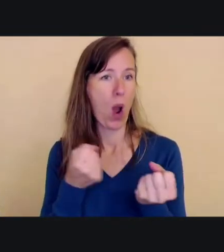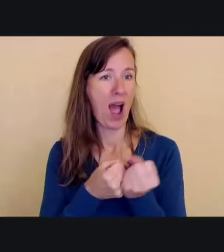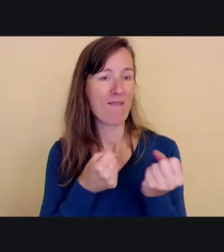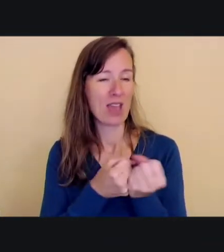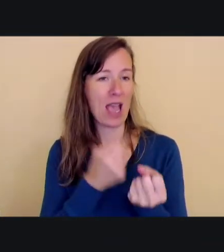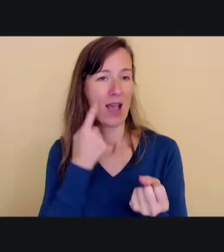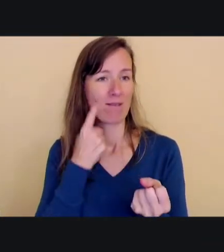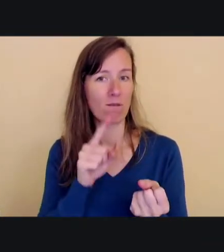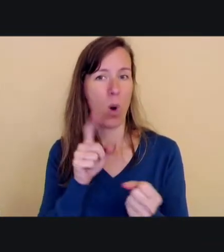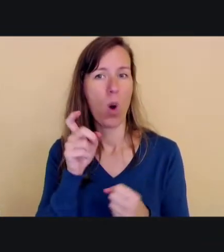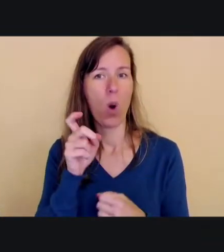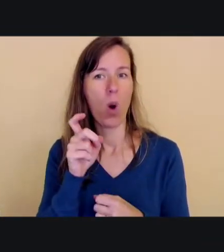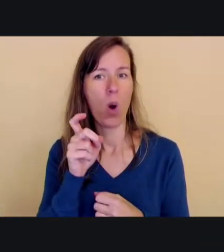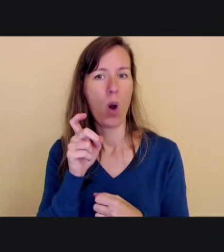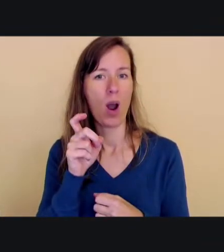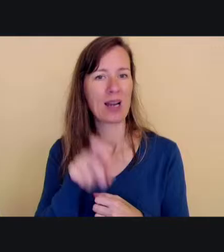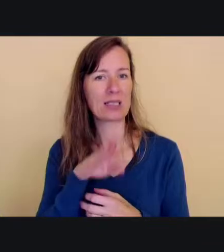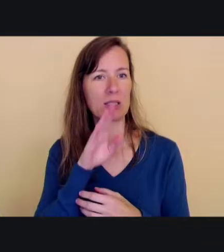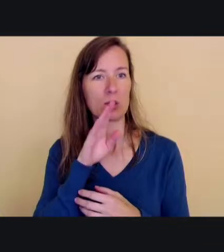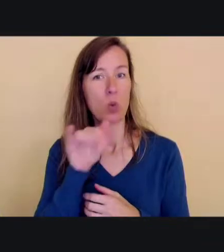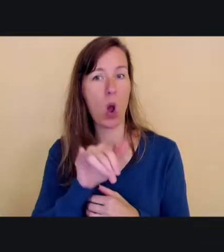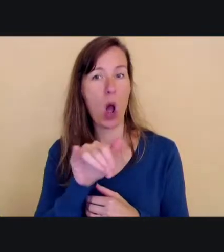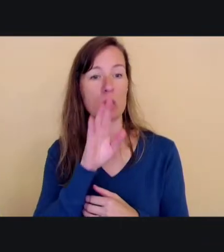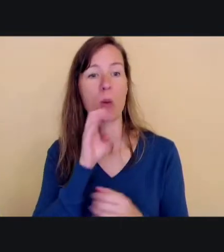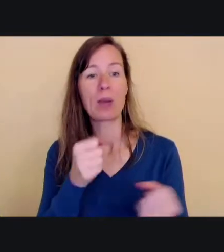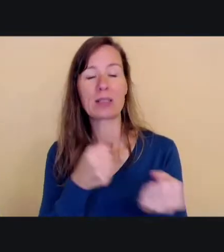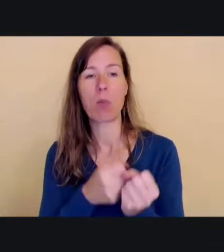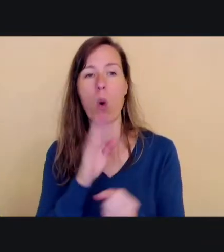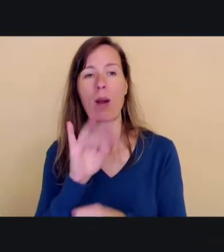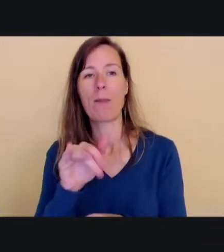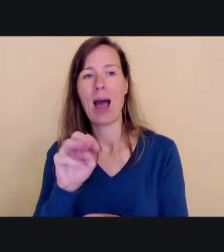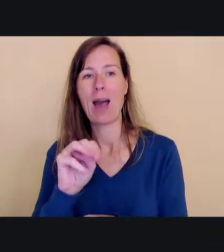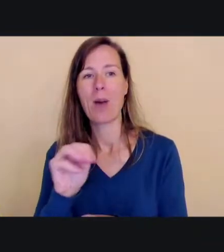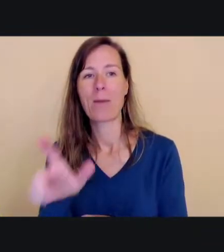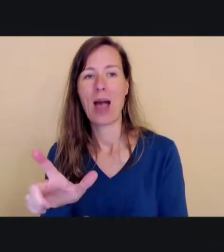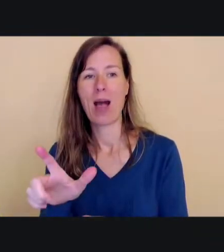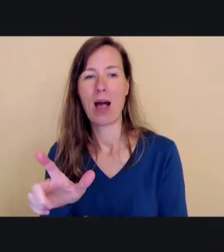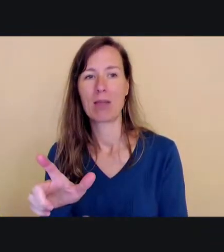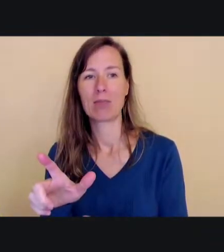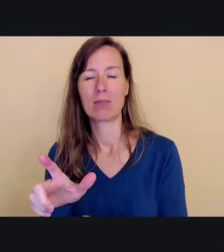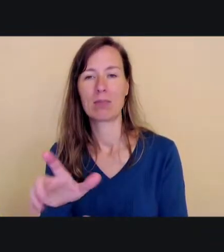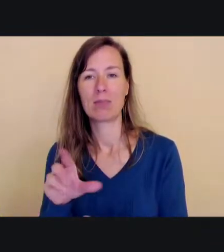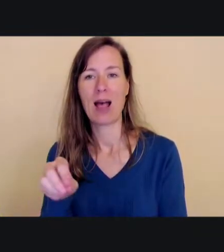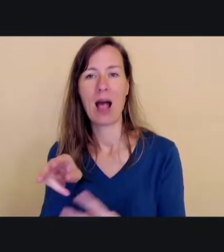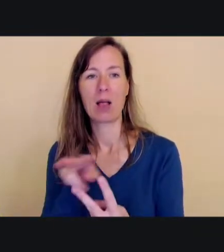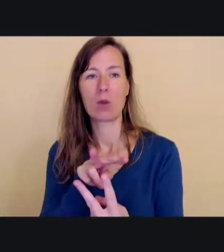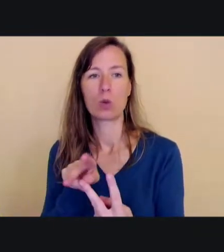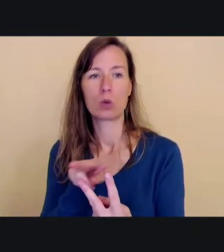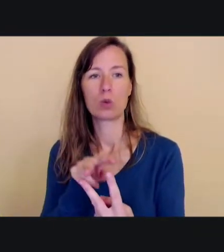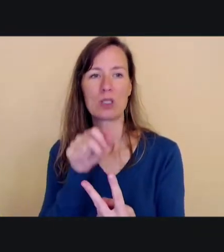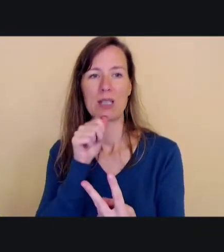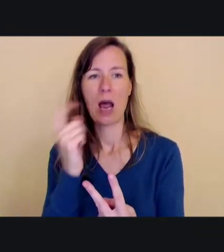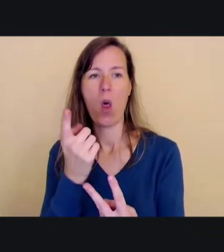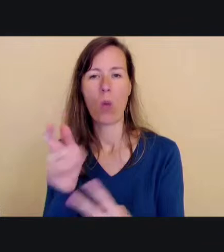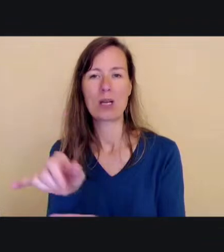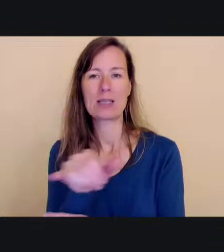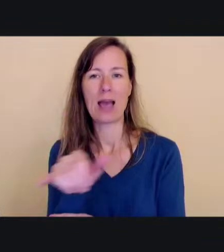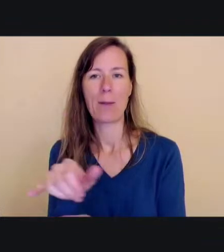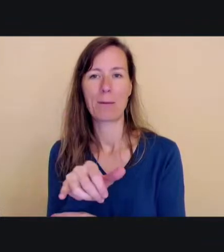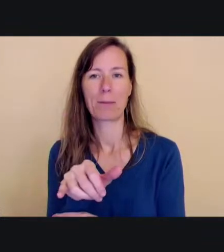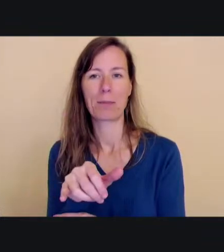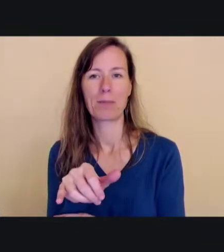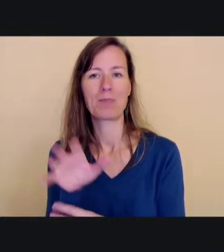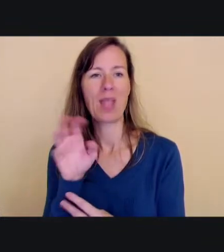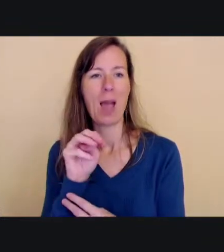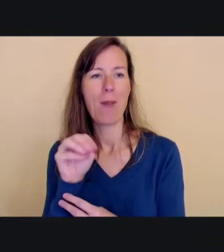be supported by MML. And those two things are not always the same. MML's priorities don't